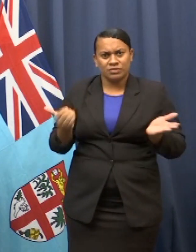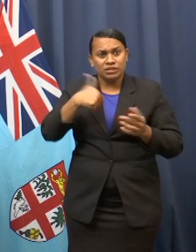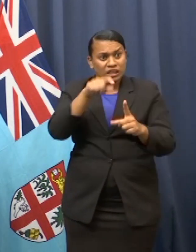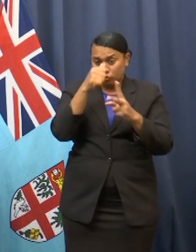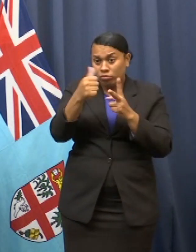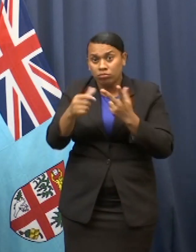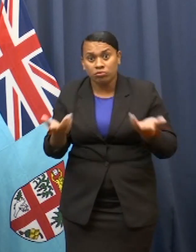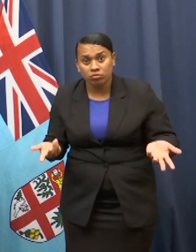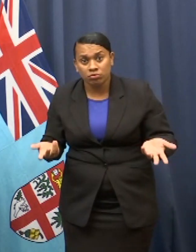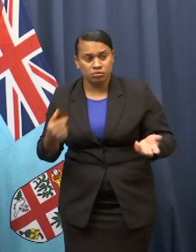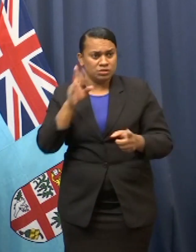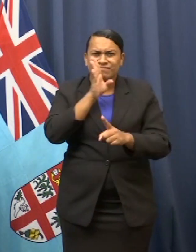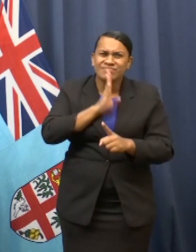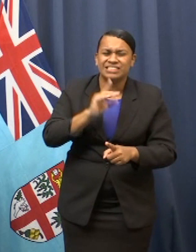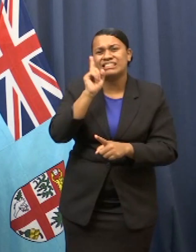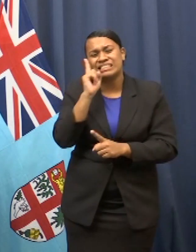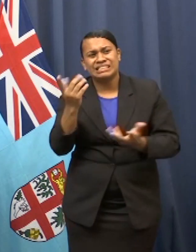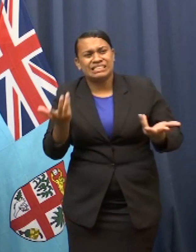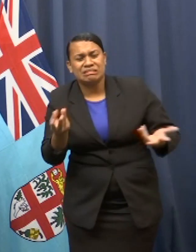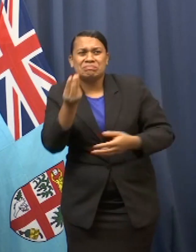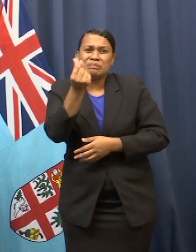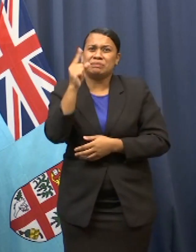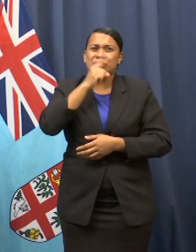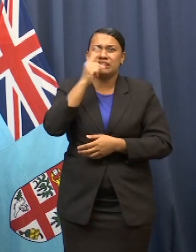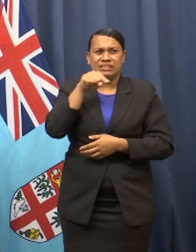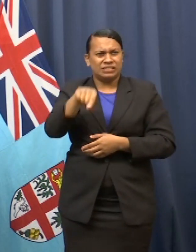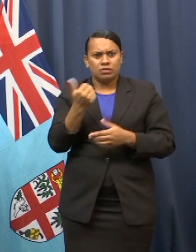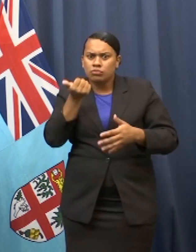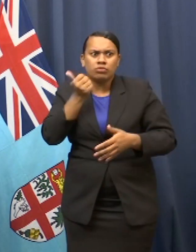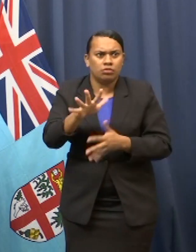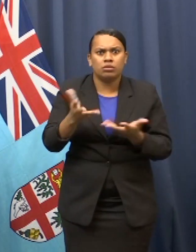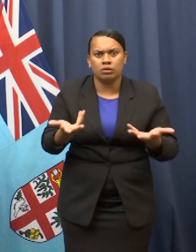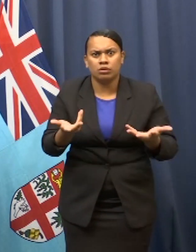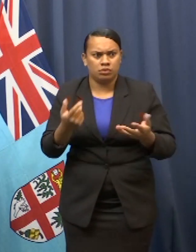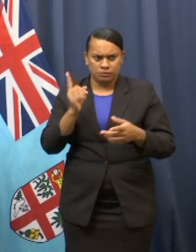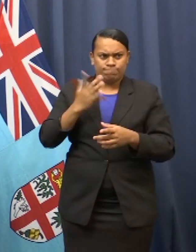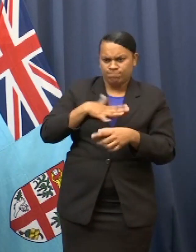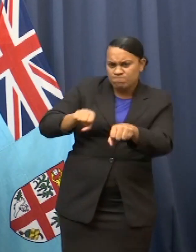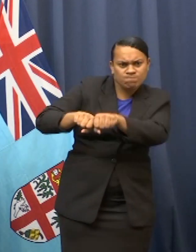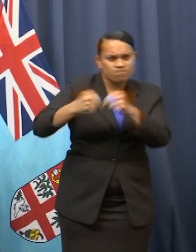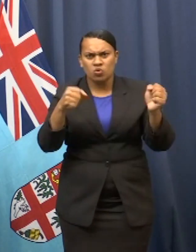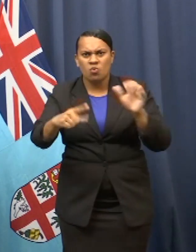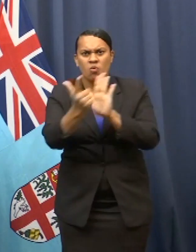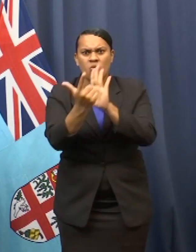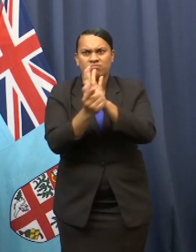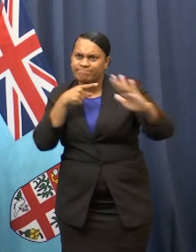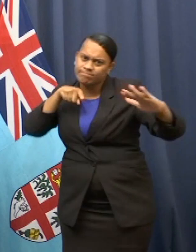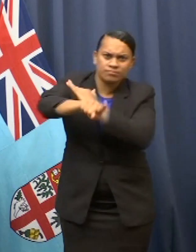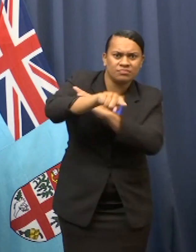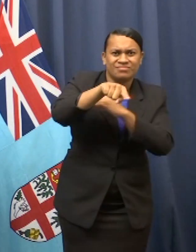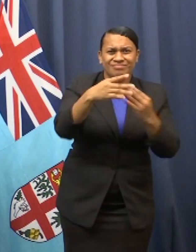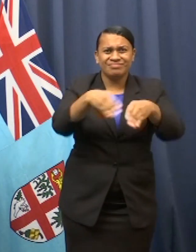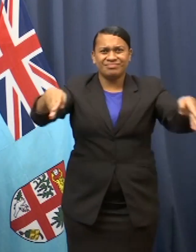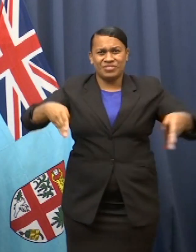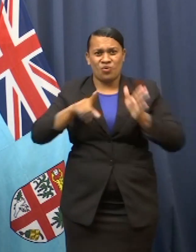unfortunate to see that a number of individuals have already sought to violate our border protection measures.